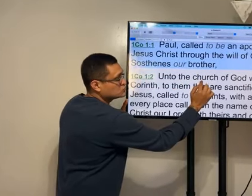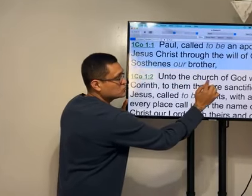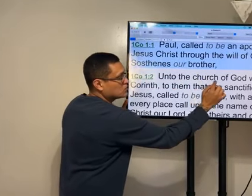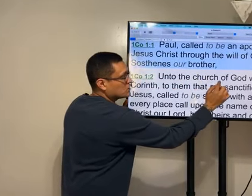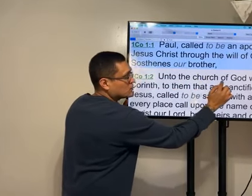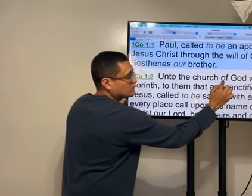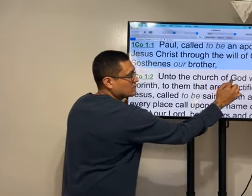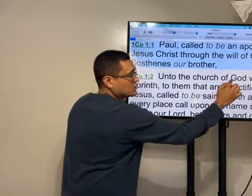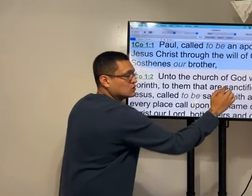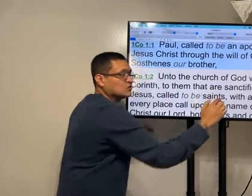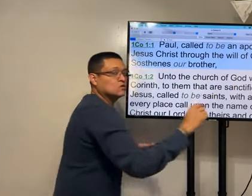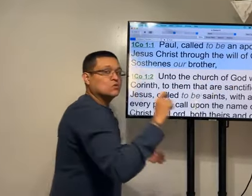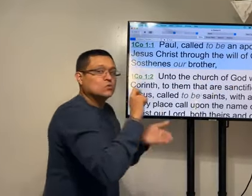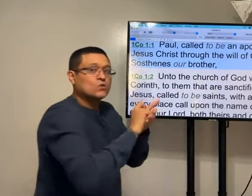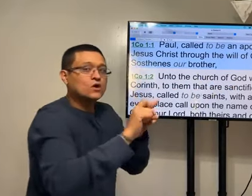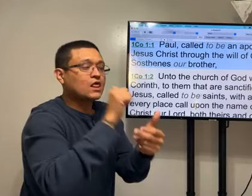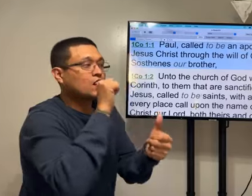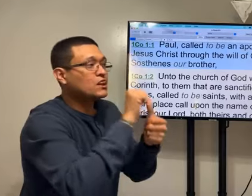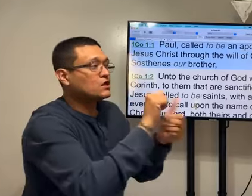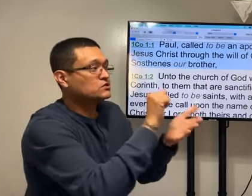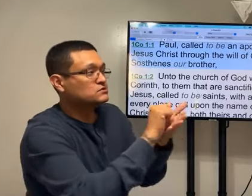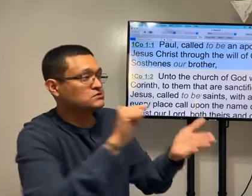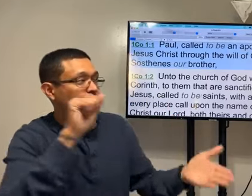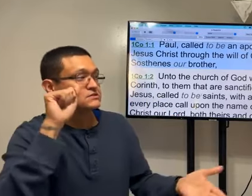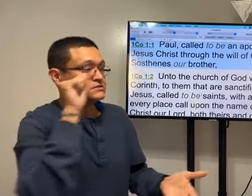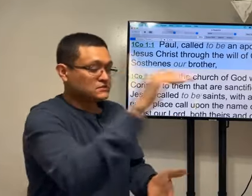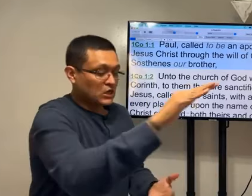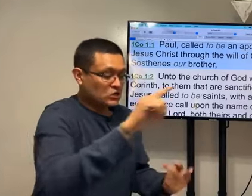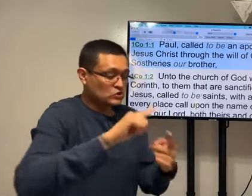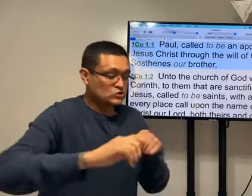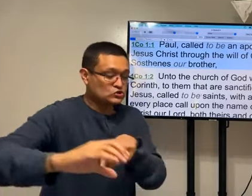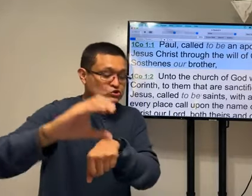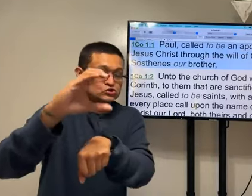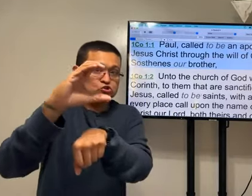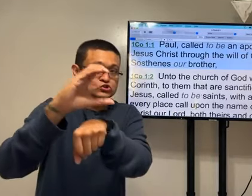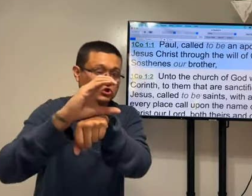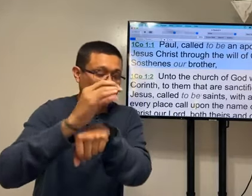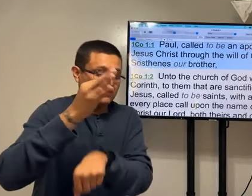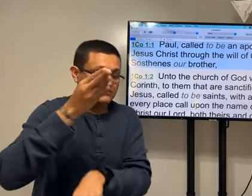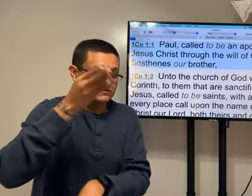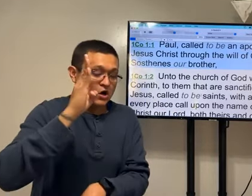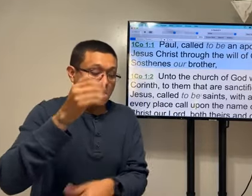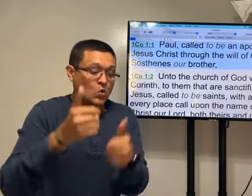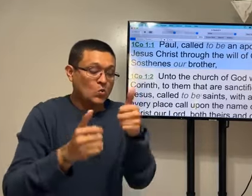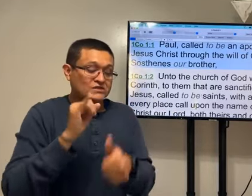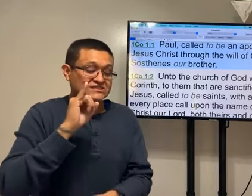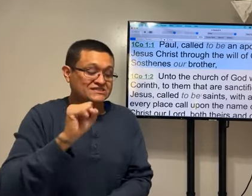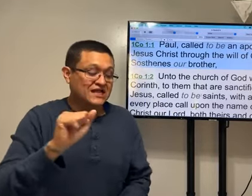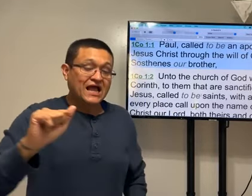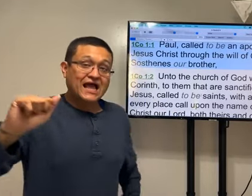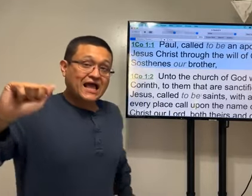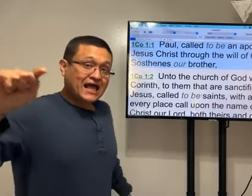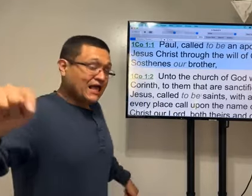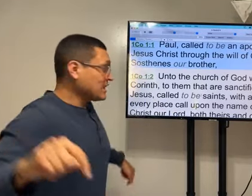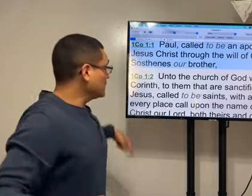the church of God. So again, he's writing a letter and he sent it to the church of God in